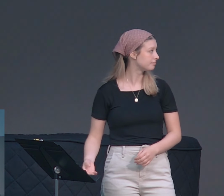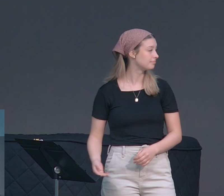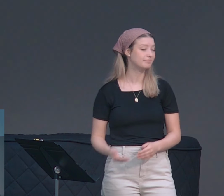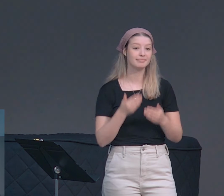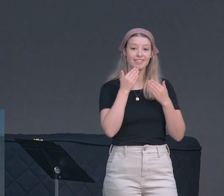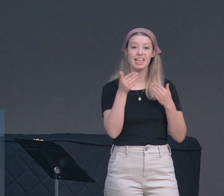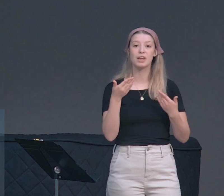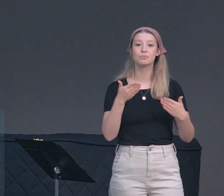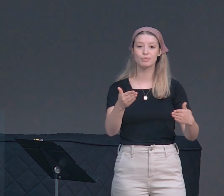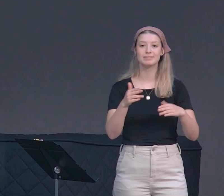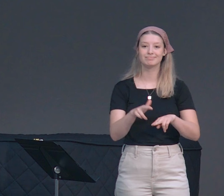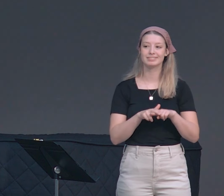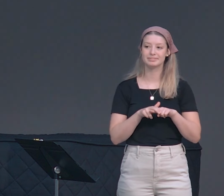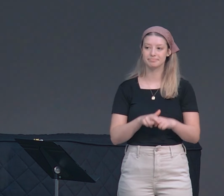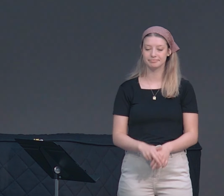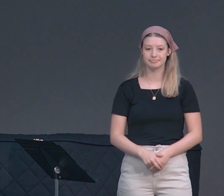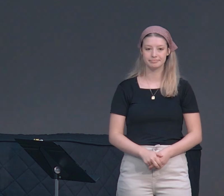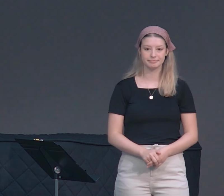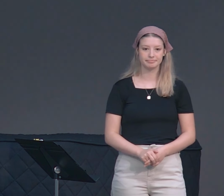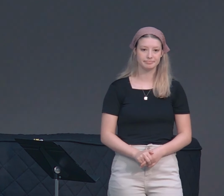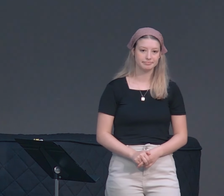Thank you. You may be seated.